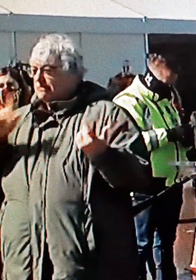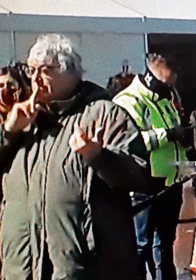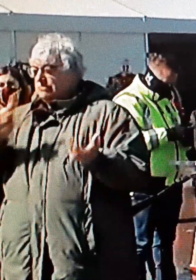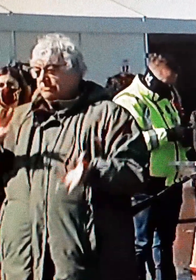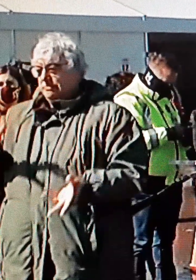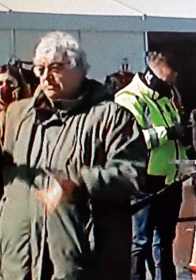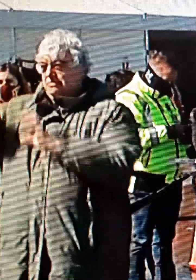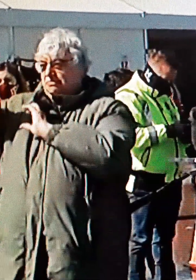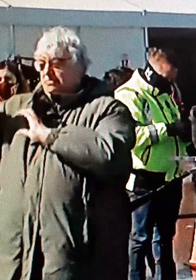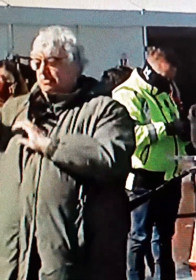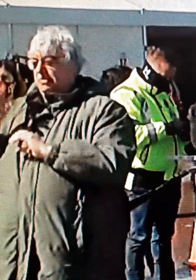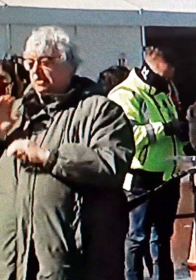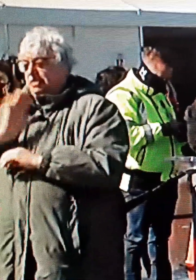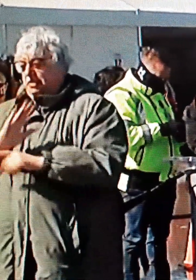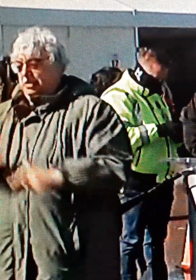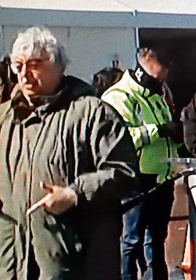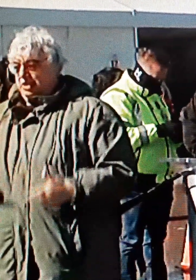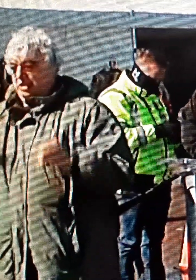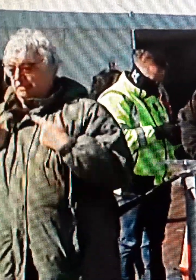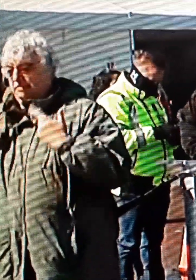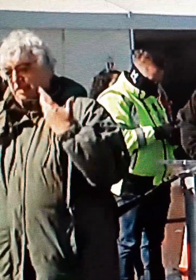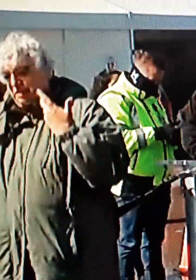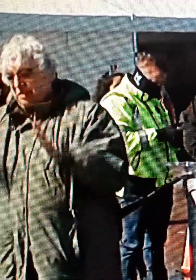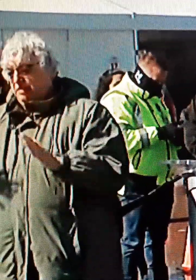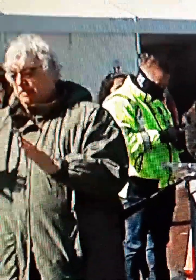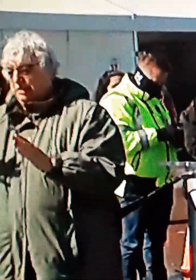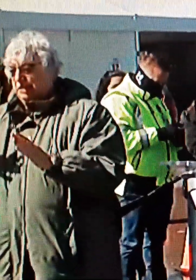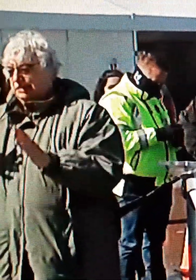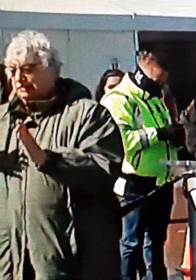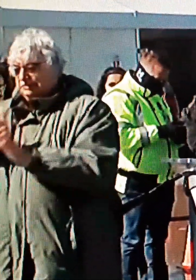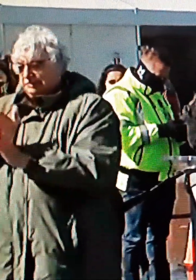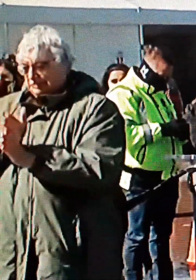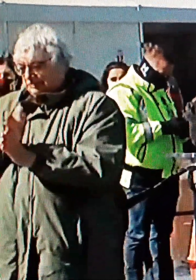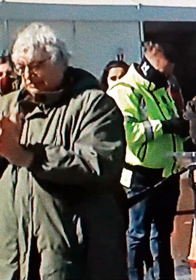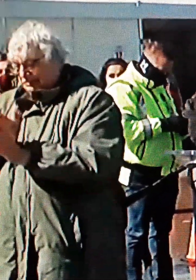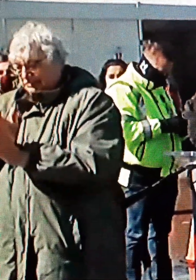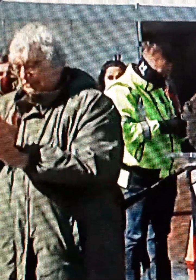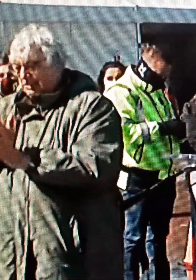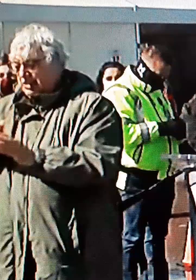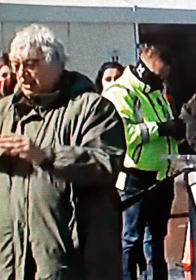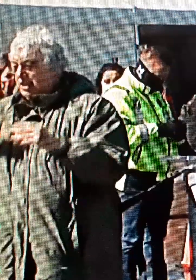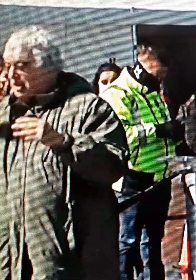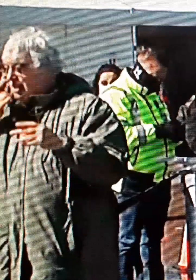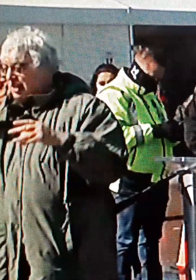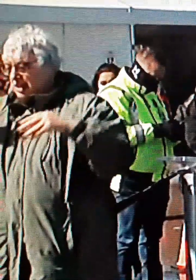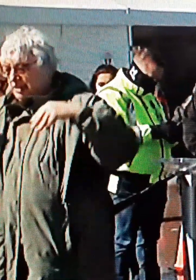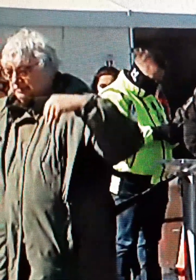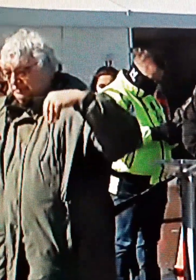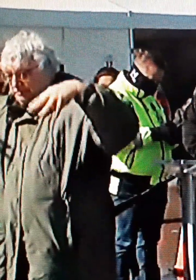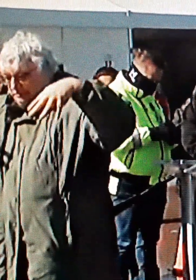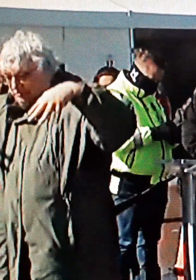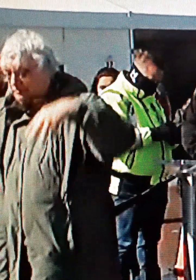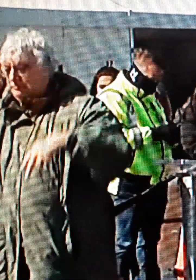disrupted their lives that were already on the margins. As the lights come back on and the water pressure goes up,